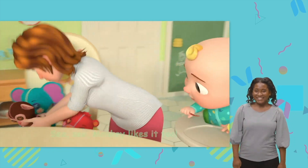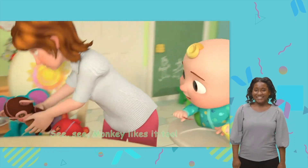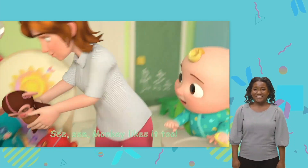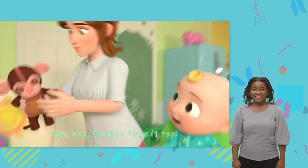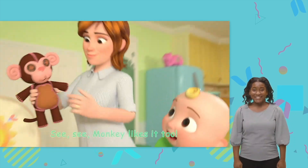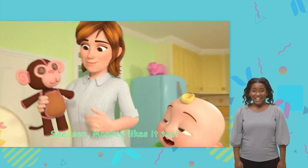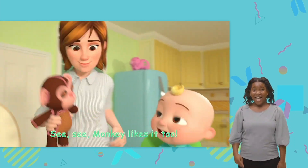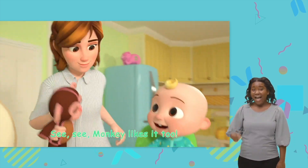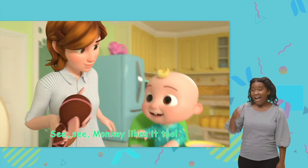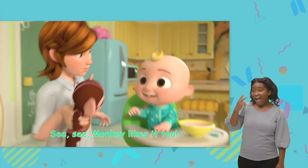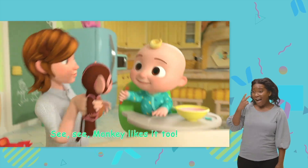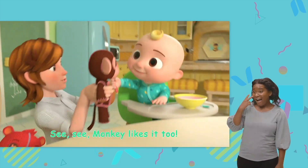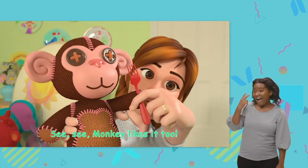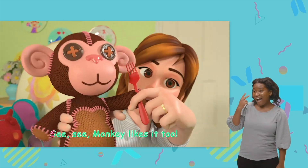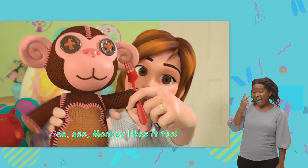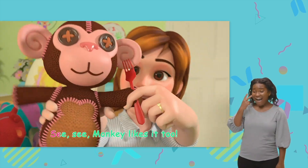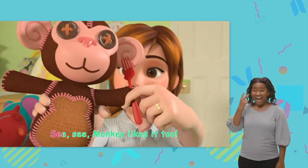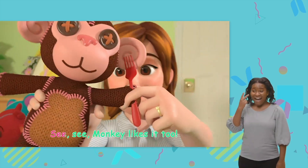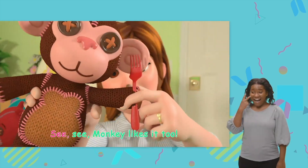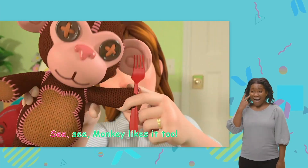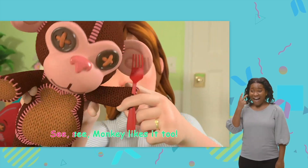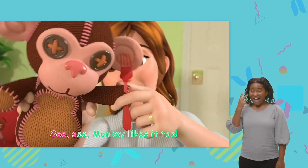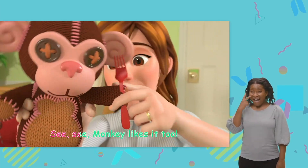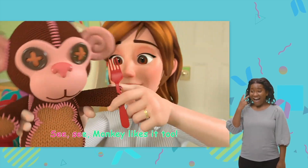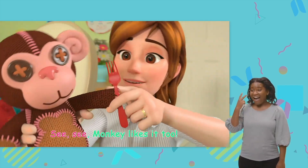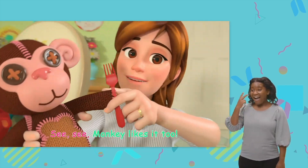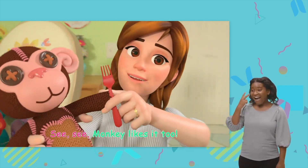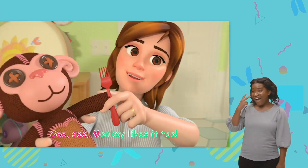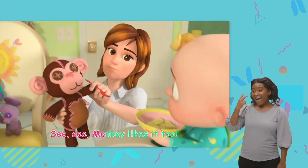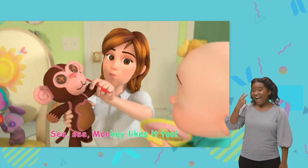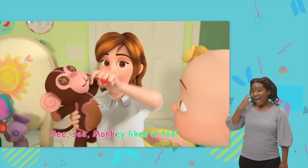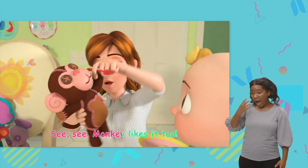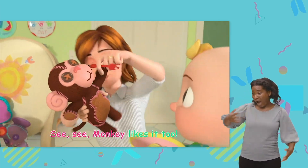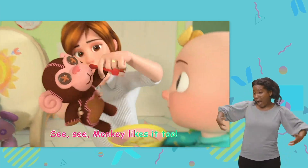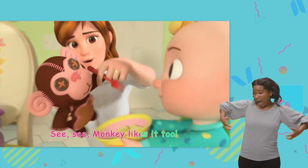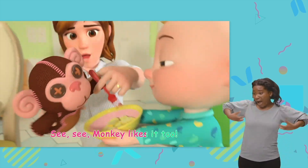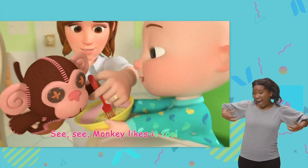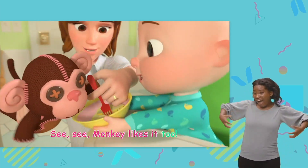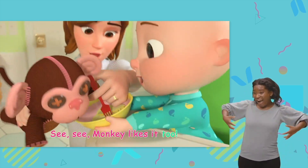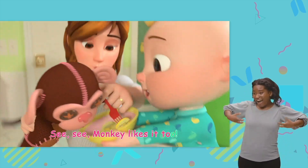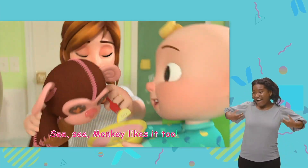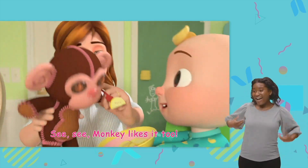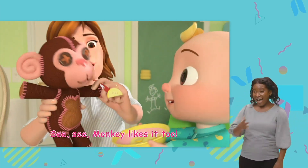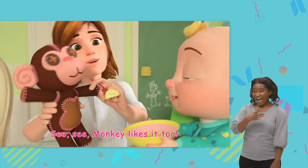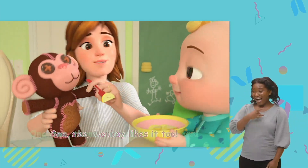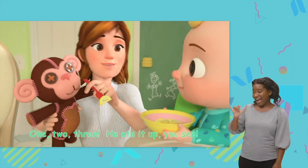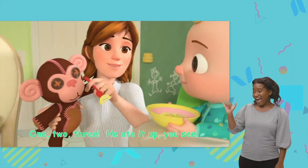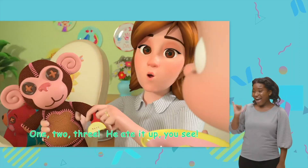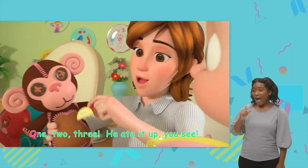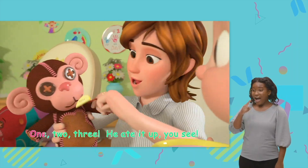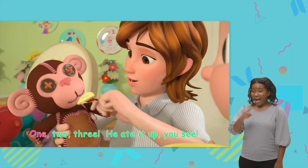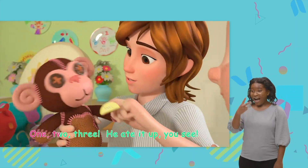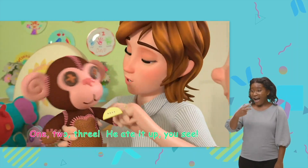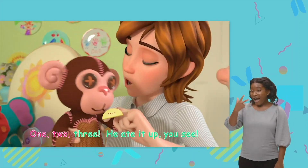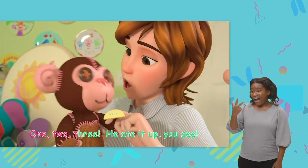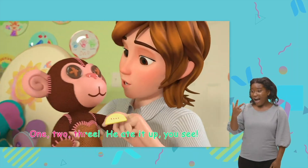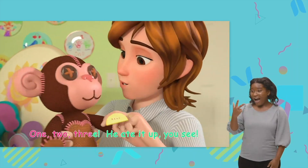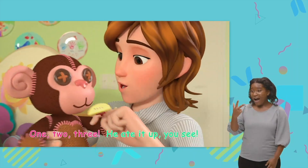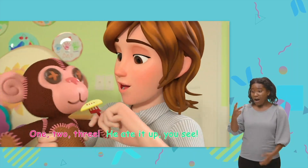ooh. See, see, monkey likes it too. One, two, three,